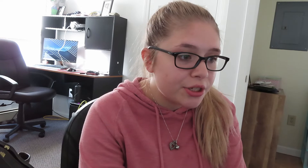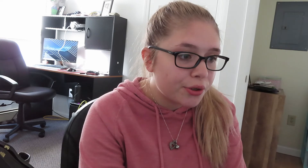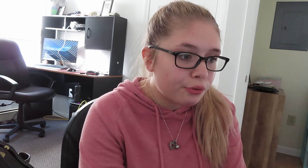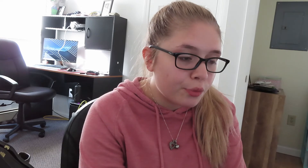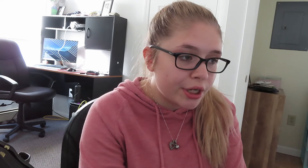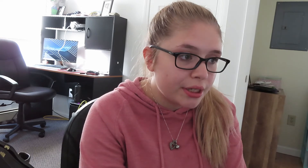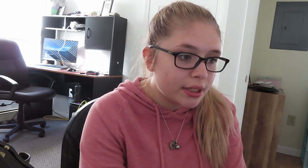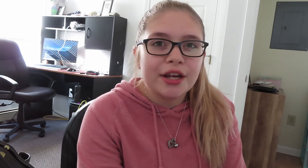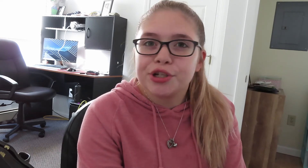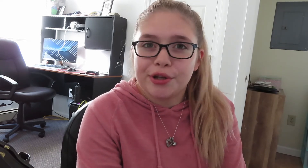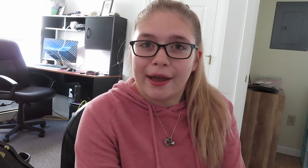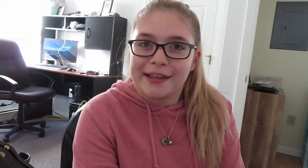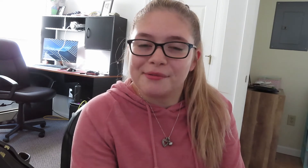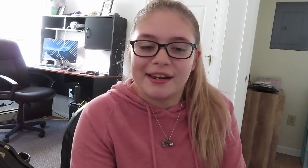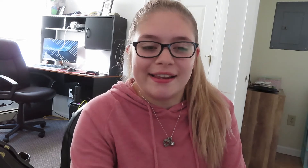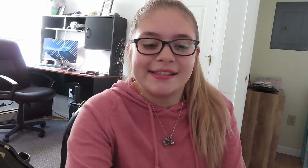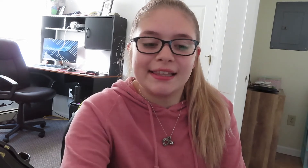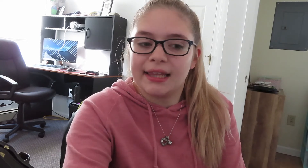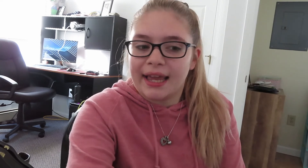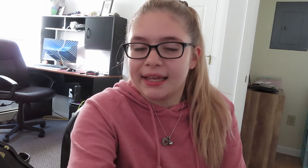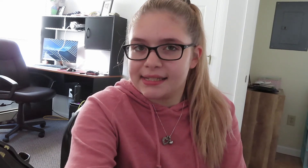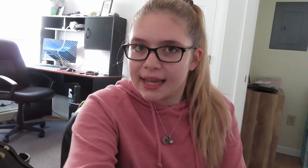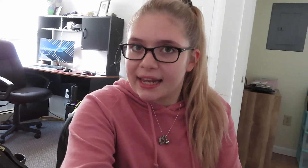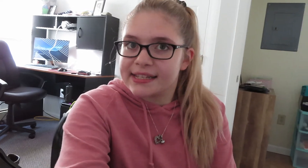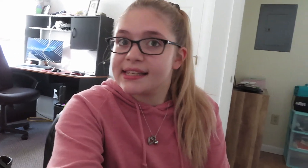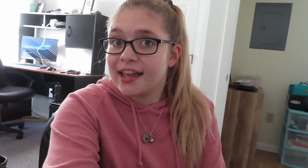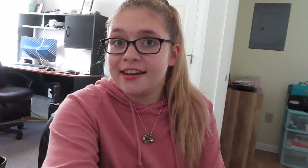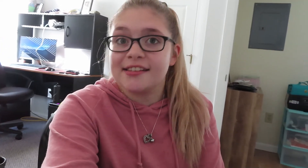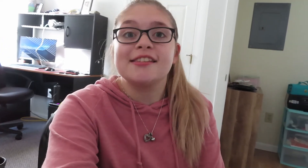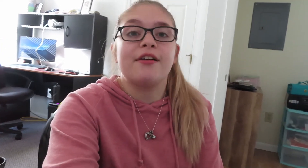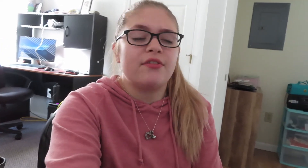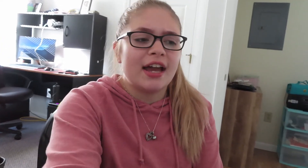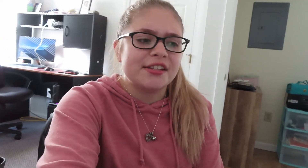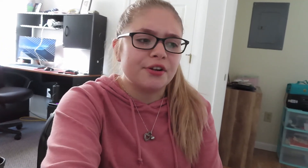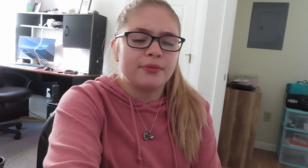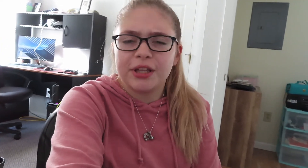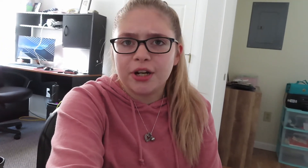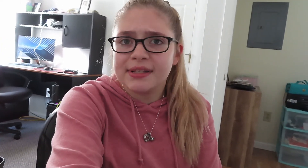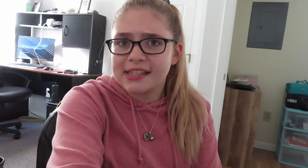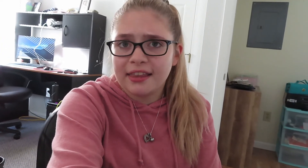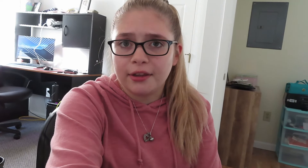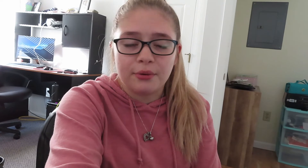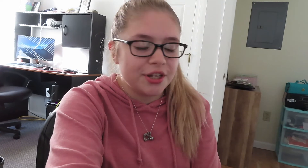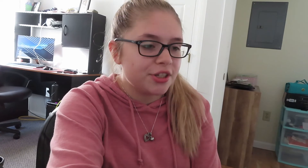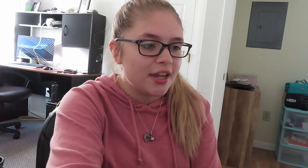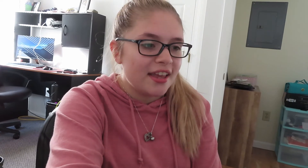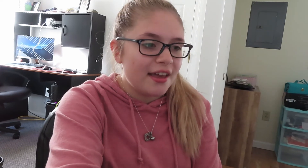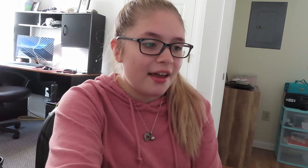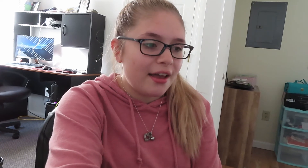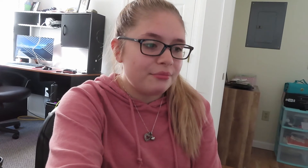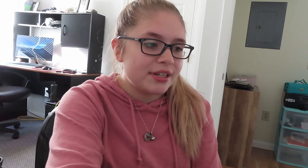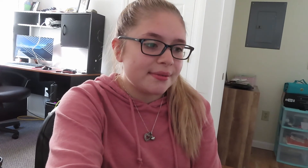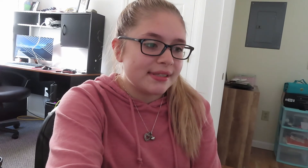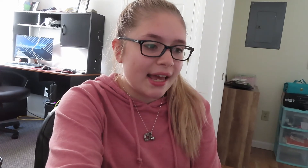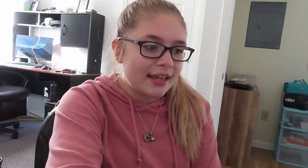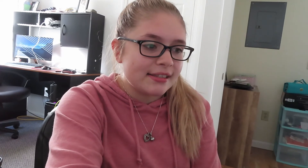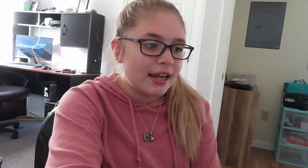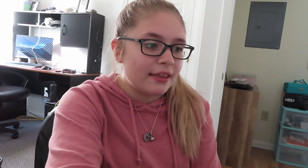homework. Kind of show you guys what it is like to kind of sign and stuff. If you guys aren't familiar with sign language, just some signs and all